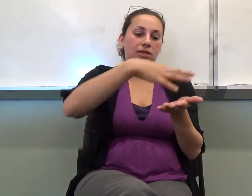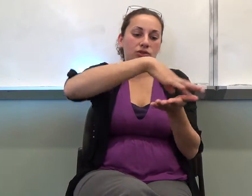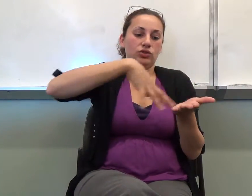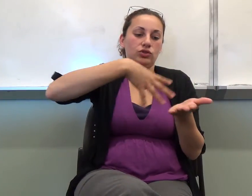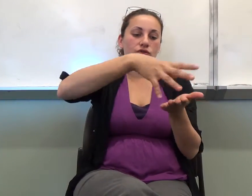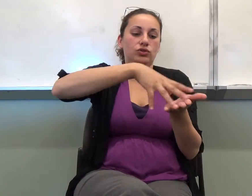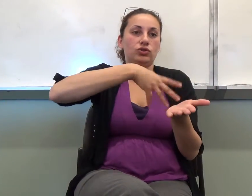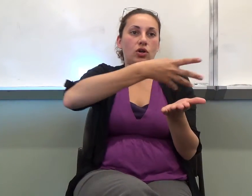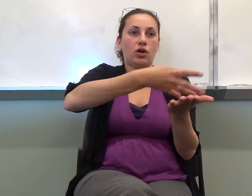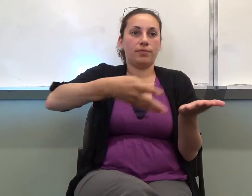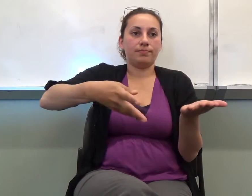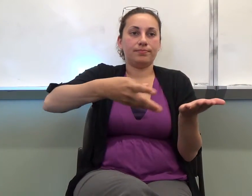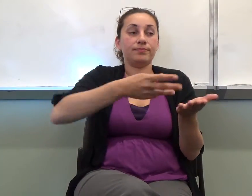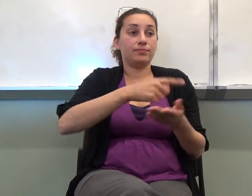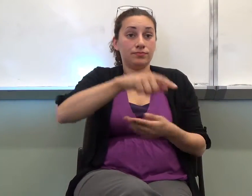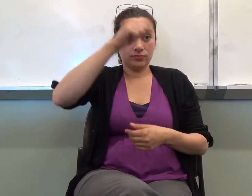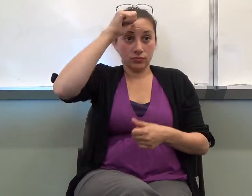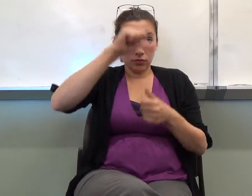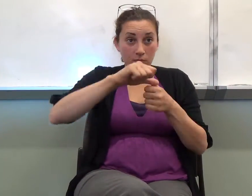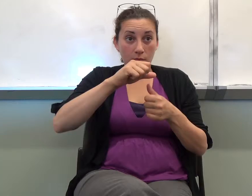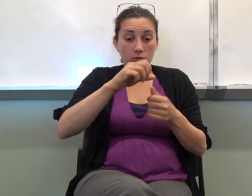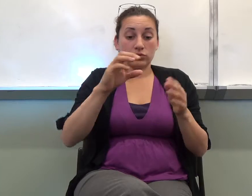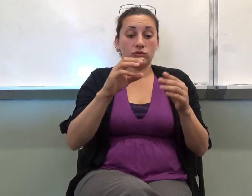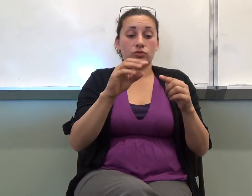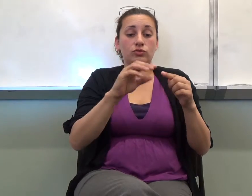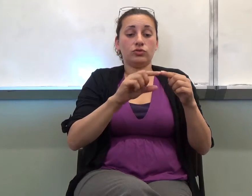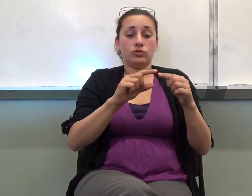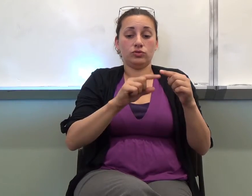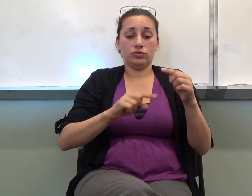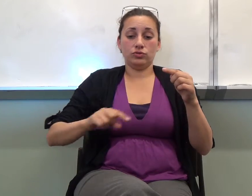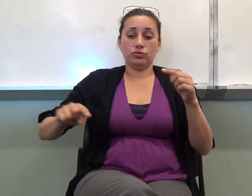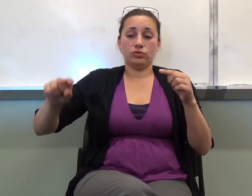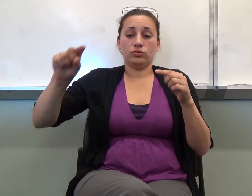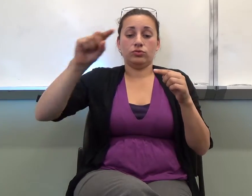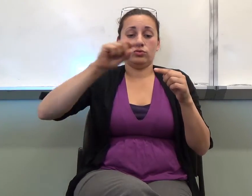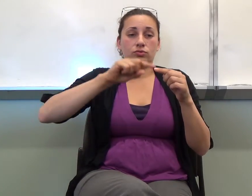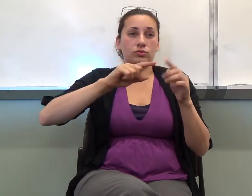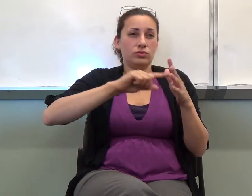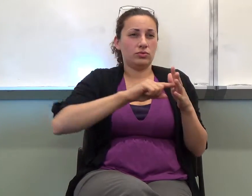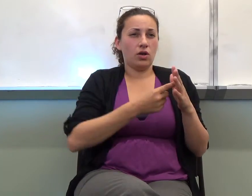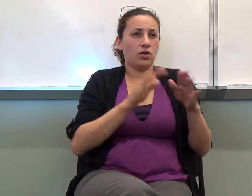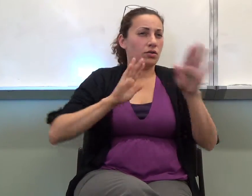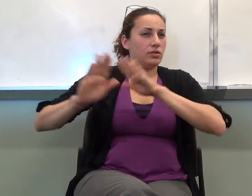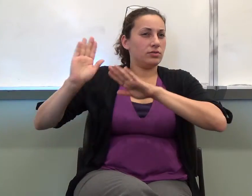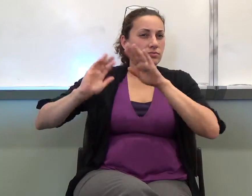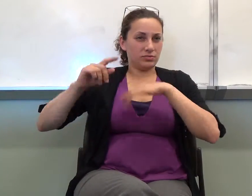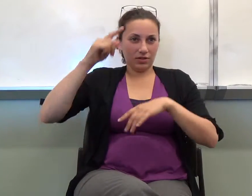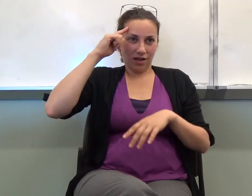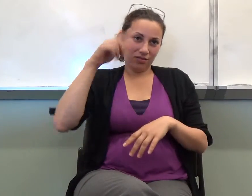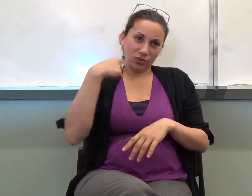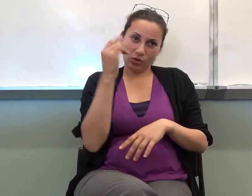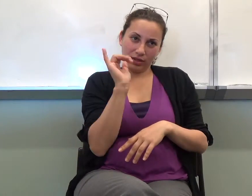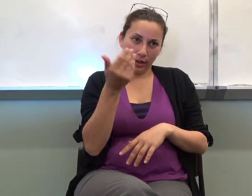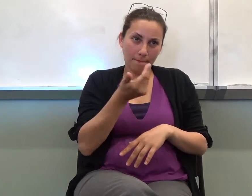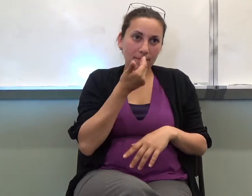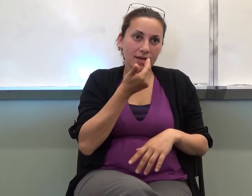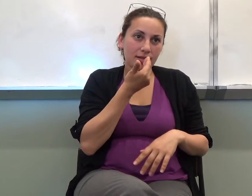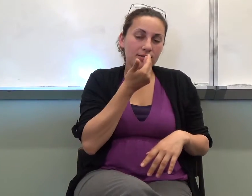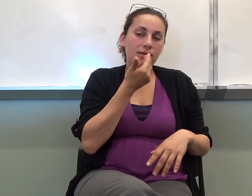And if you remember the circles we started with a long time ago, which were thought to be pizzas, you know, because of the time of